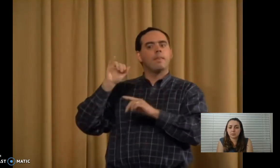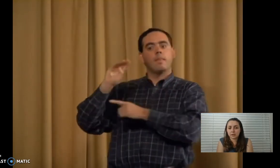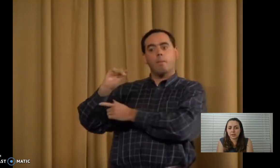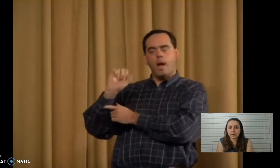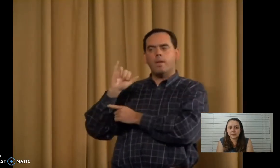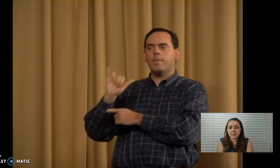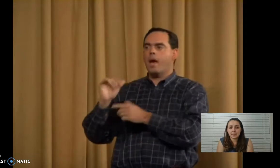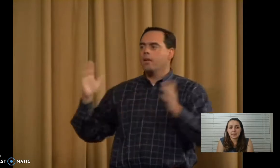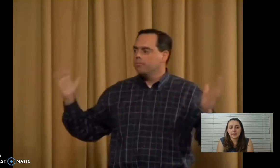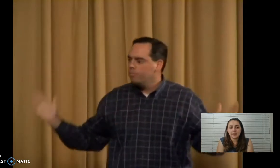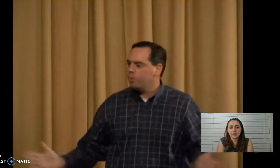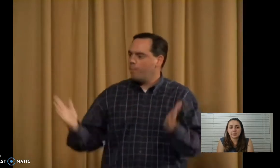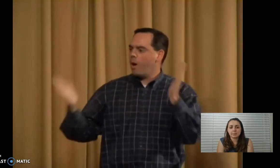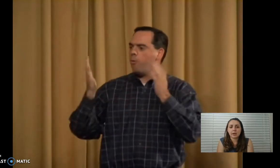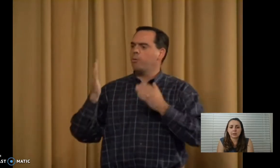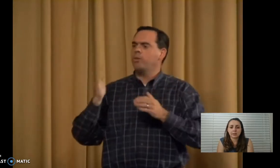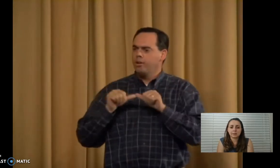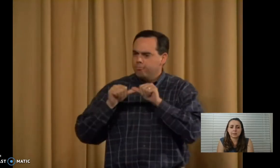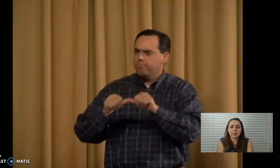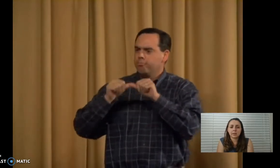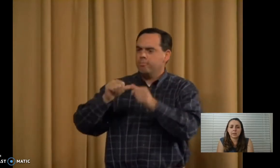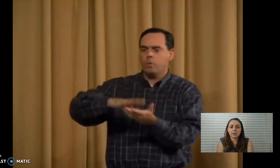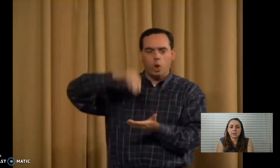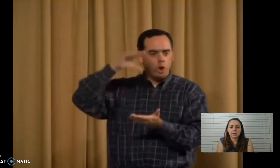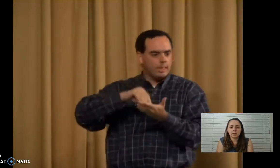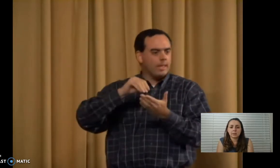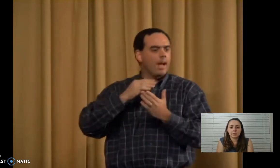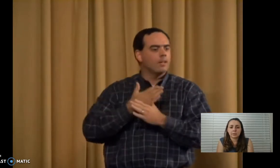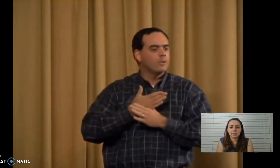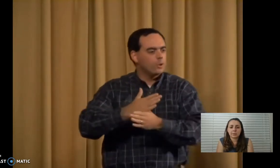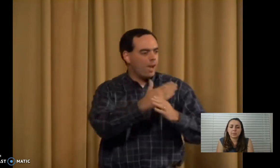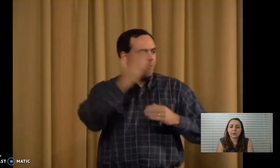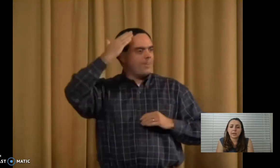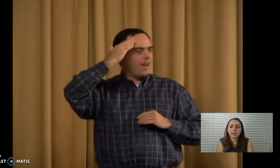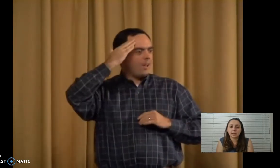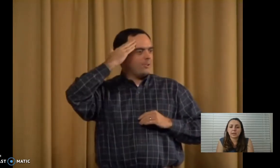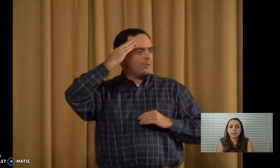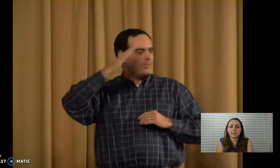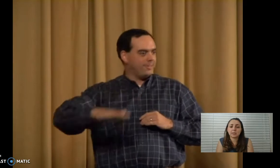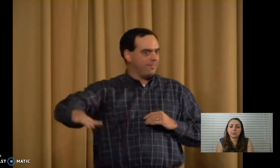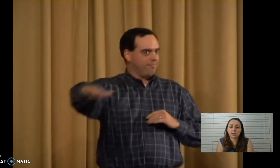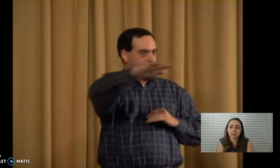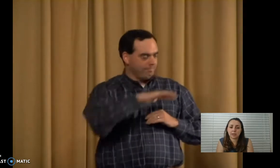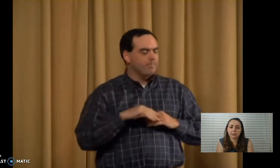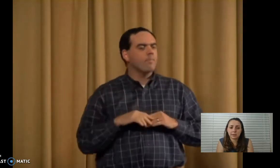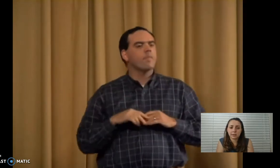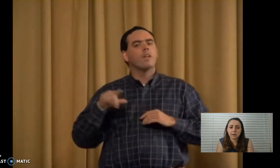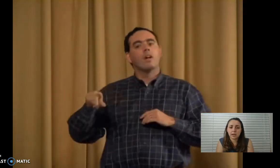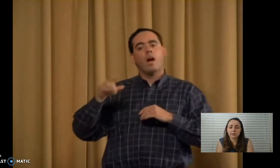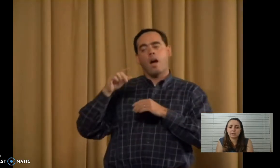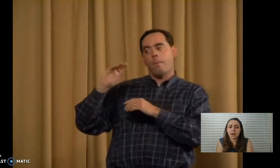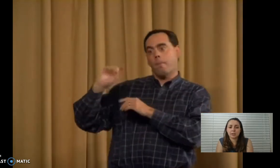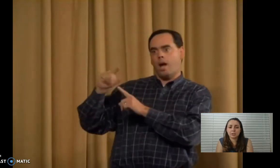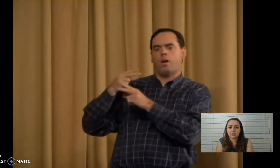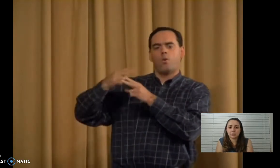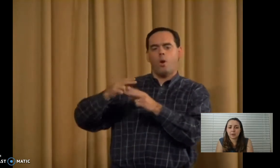deaf community. And the model is sort of promoting a continued learning